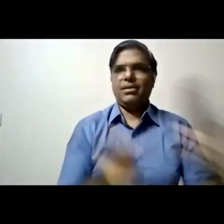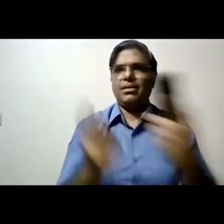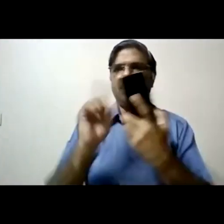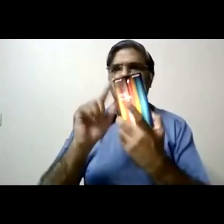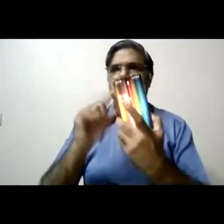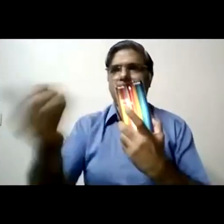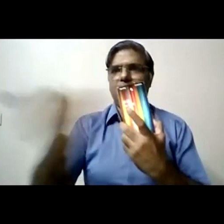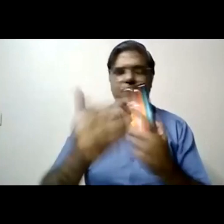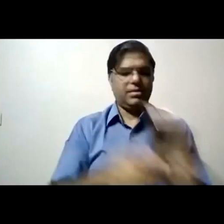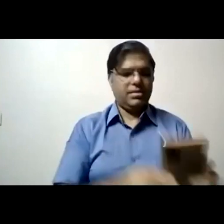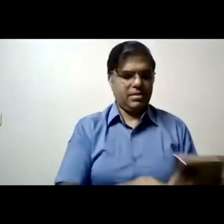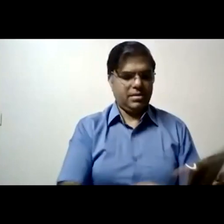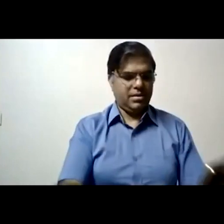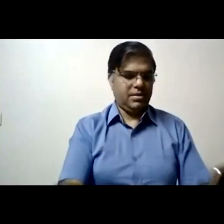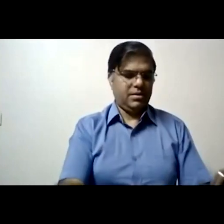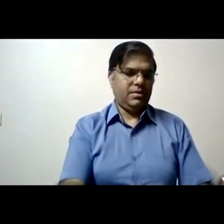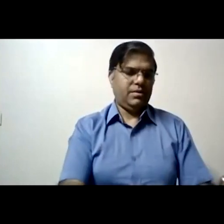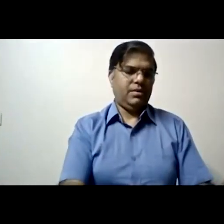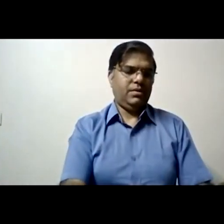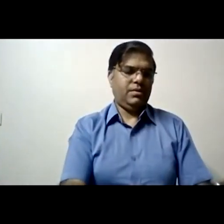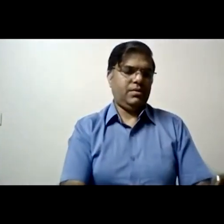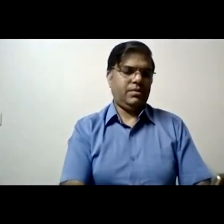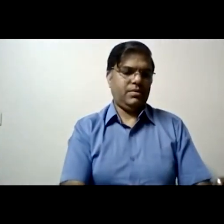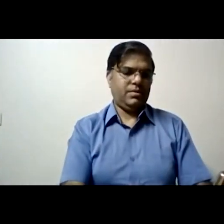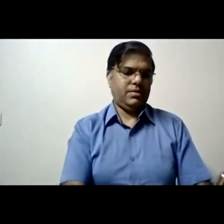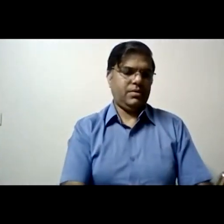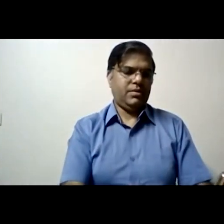OTP will be sent on your mobile number.